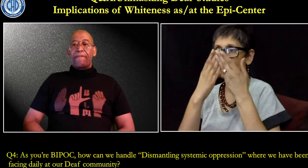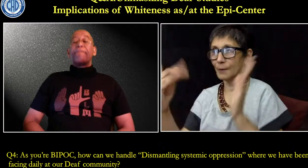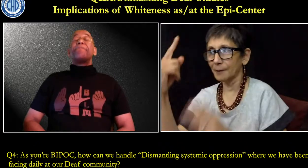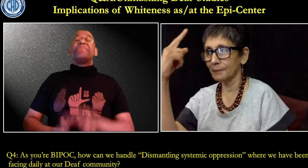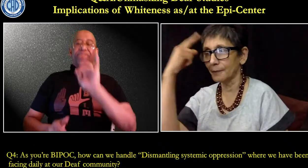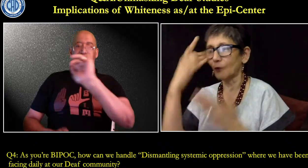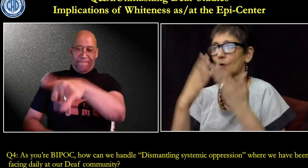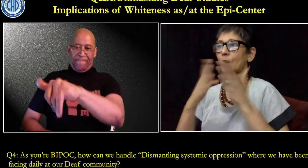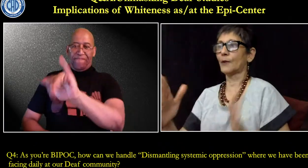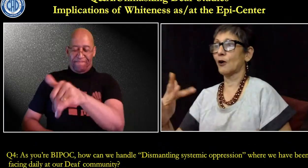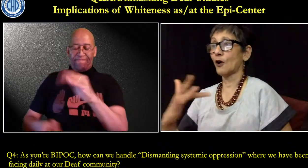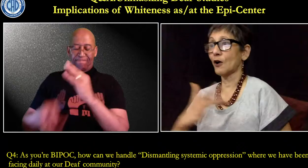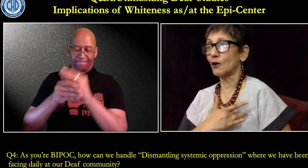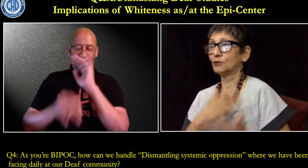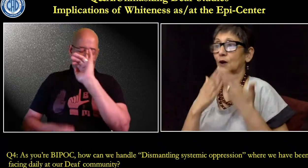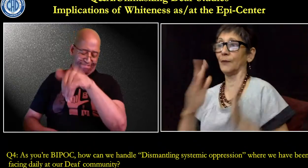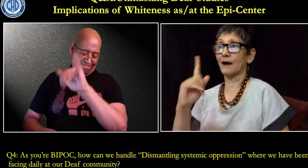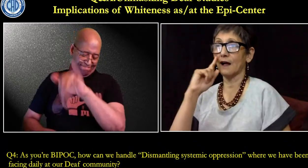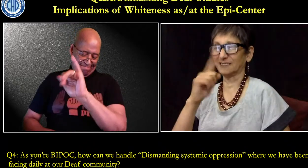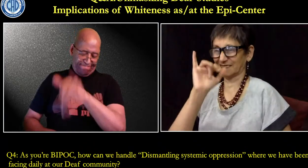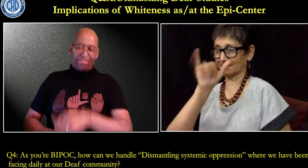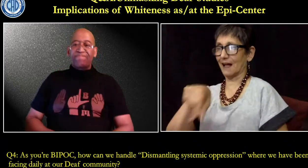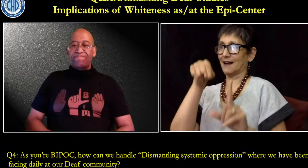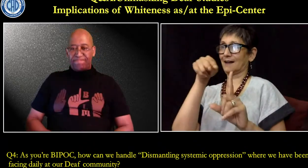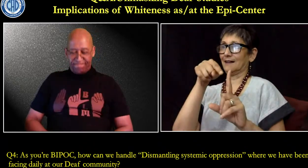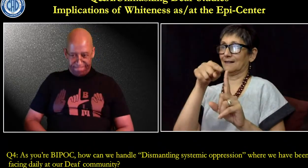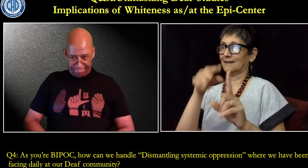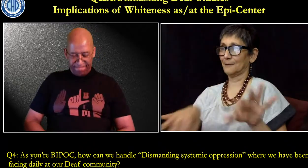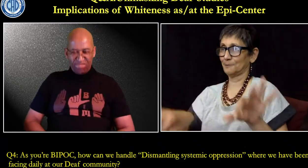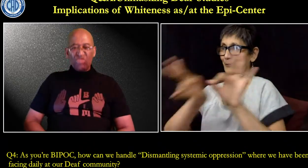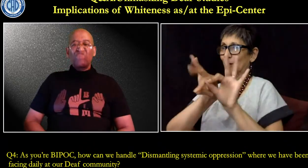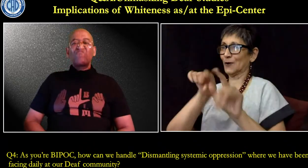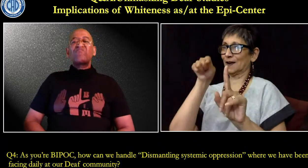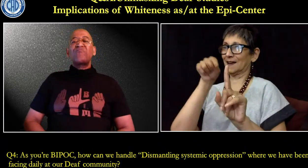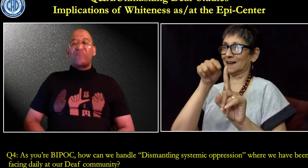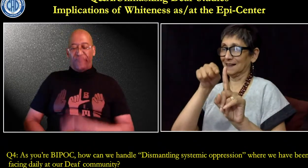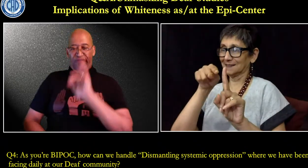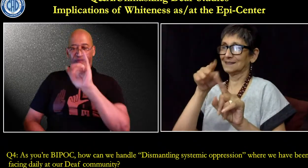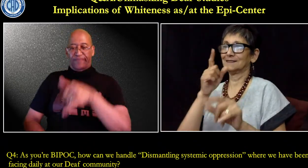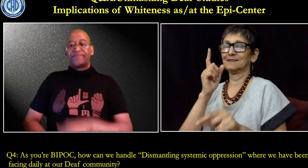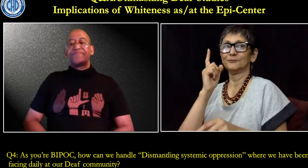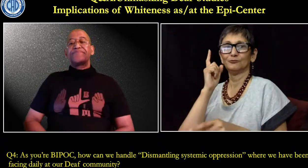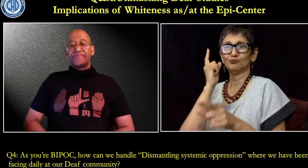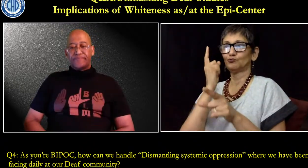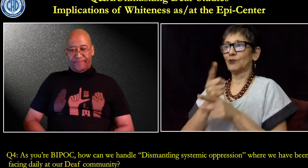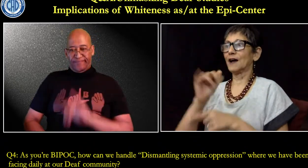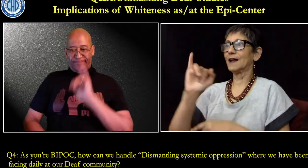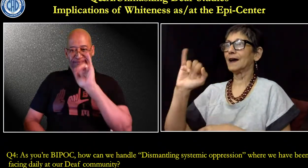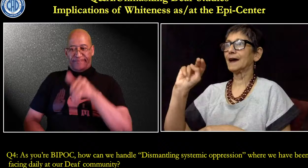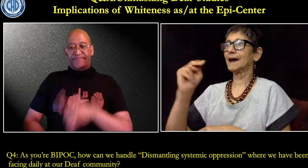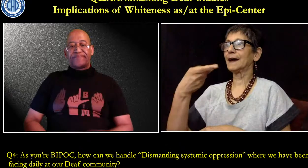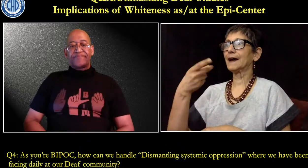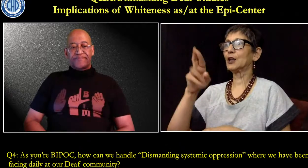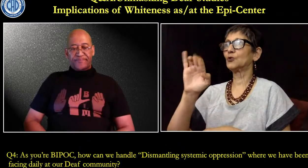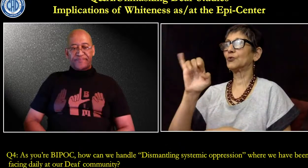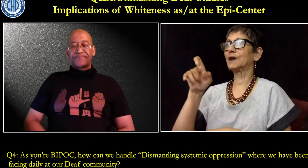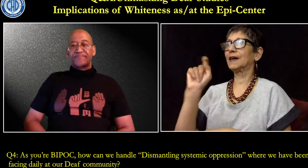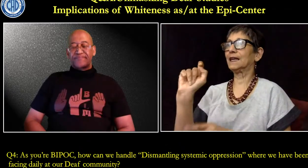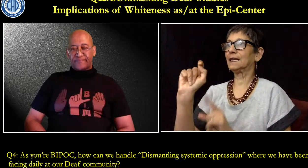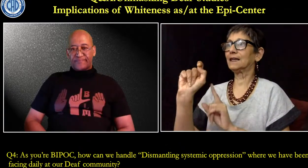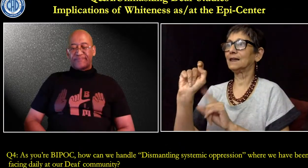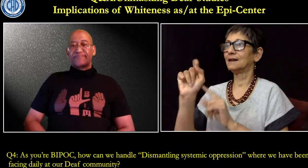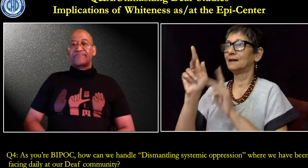And all of that has to come with the right attitude, with the right open mind, with the right heart, and with open eyes.